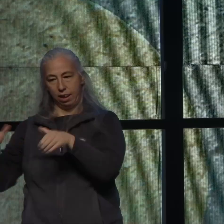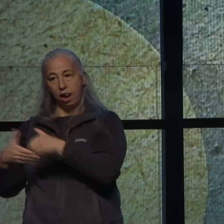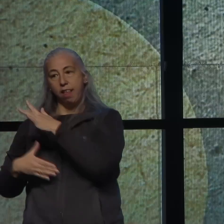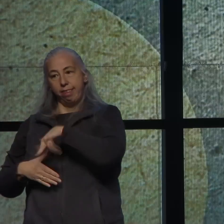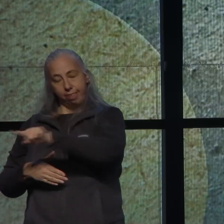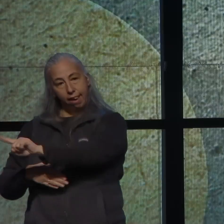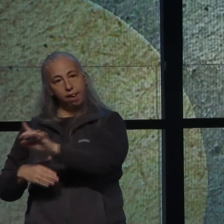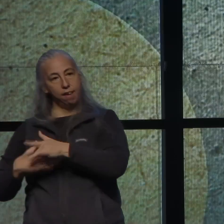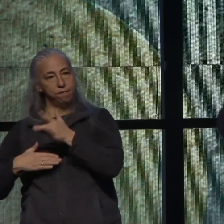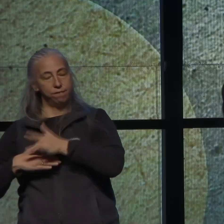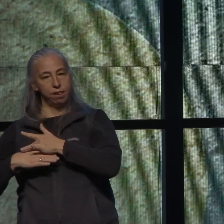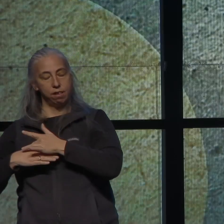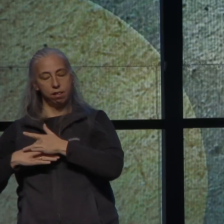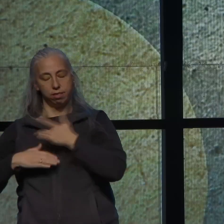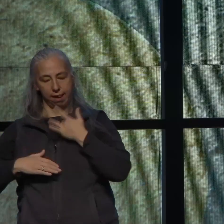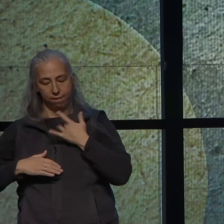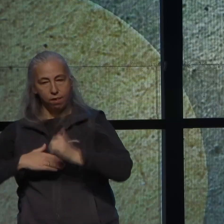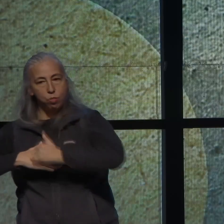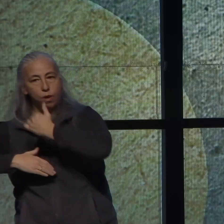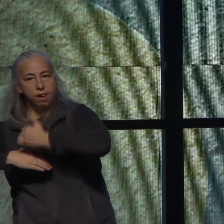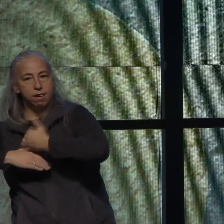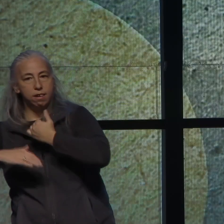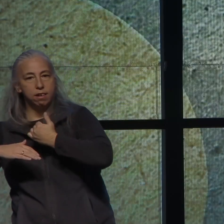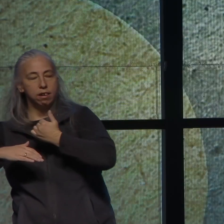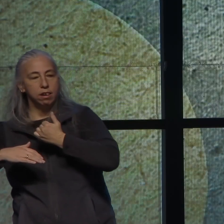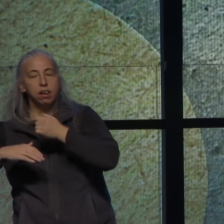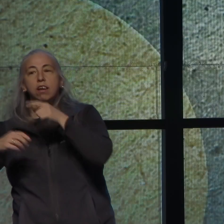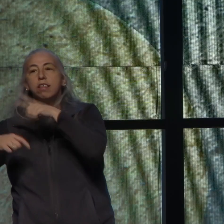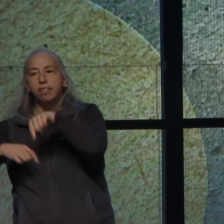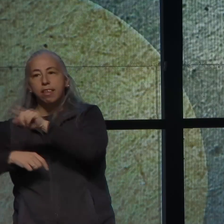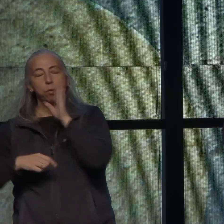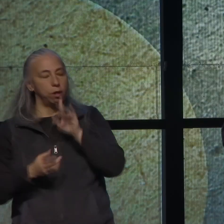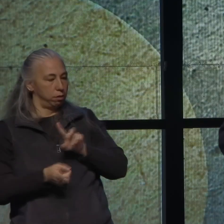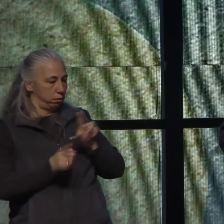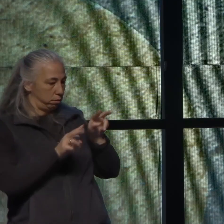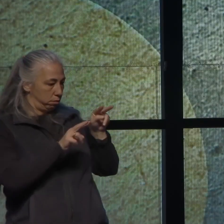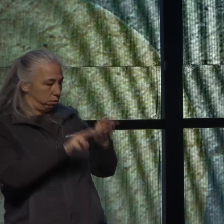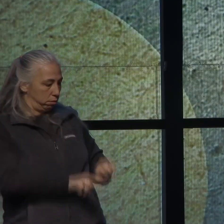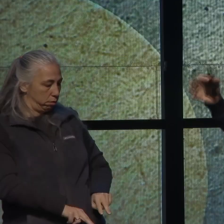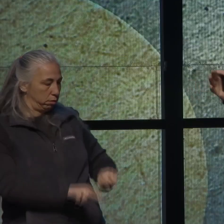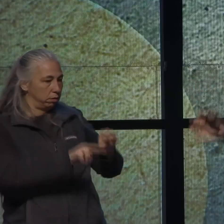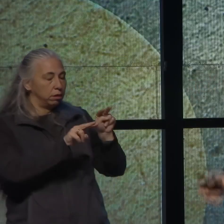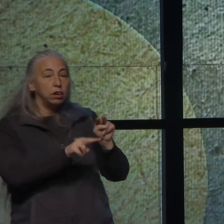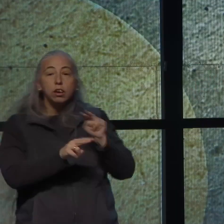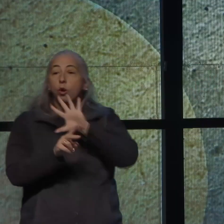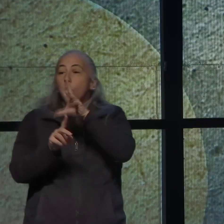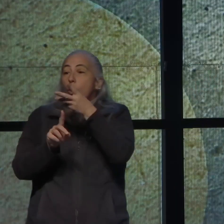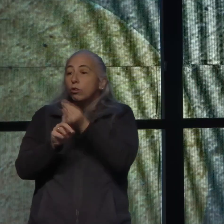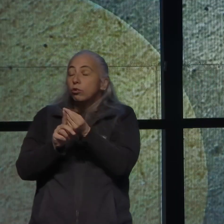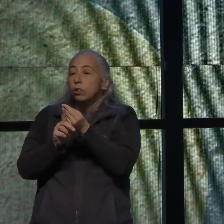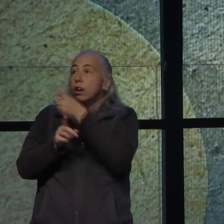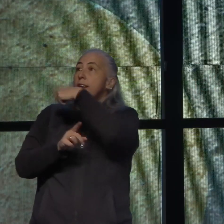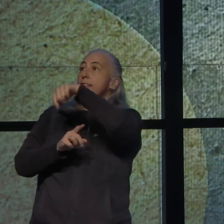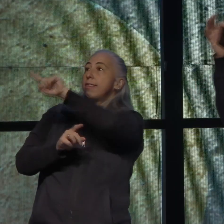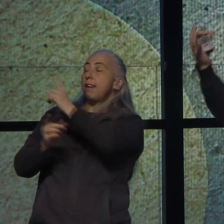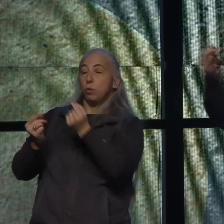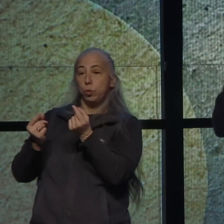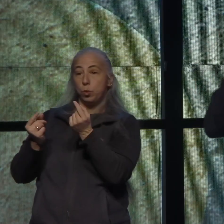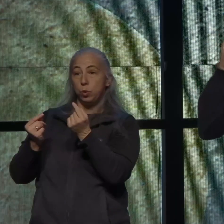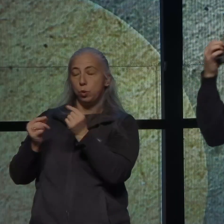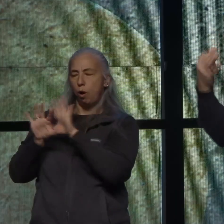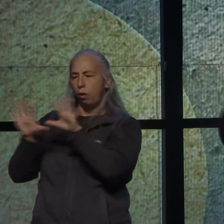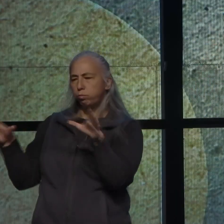that identity gets threatened, when there's a shift that happens in a cultural collective, the tactic is to rally